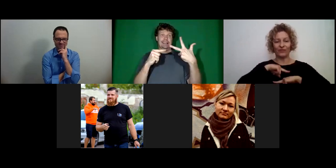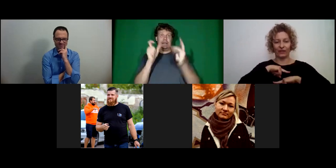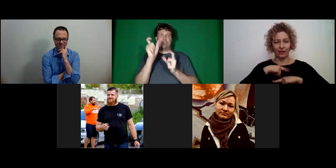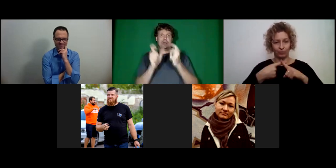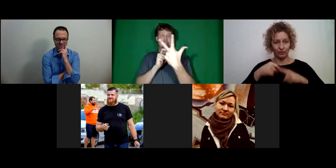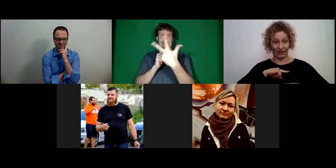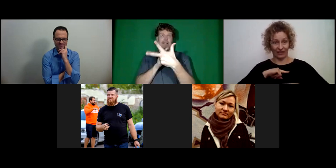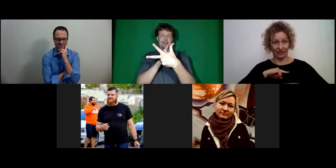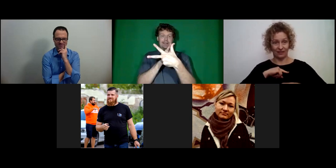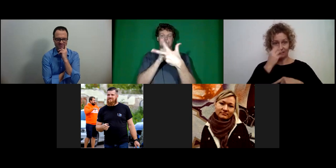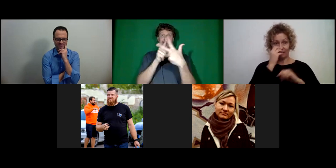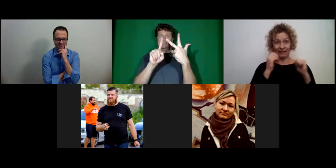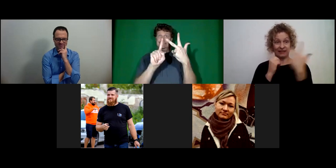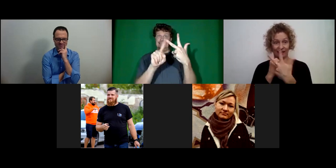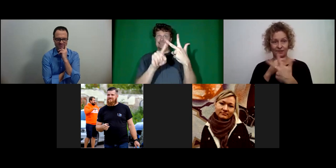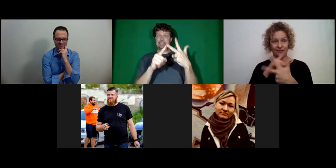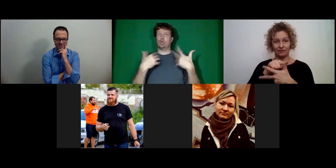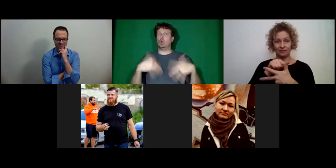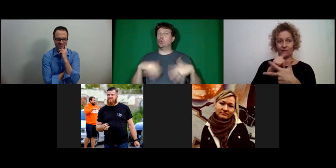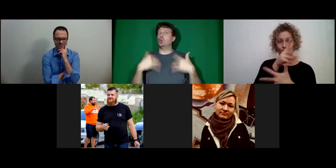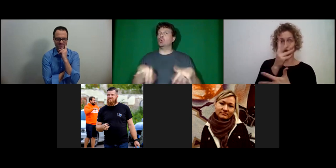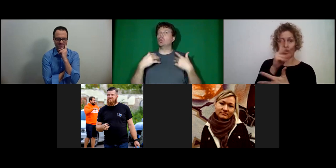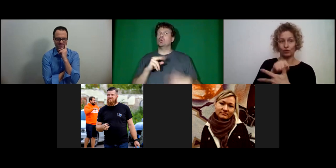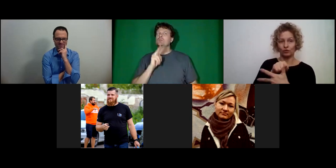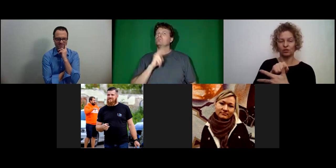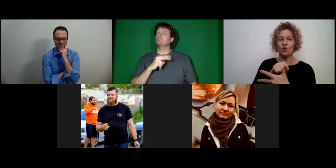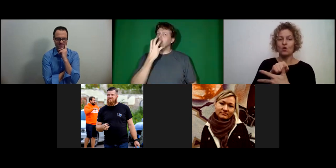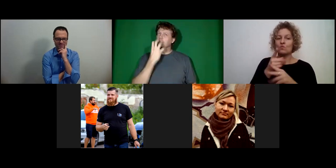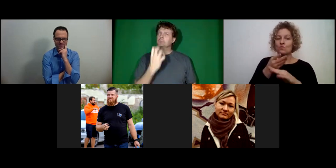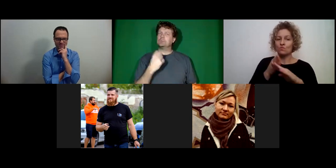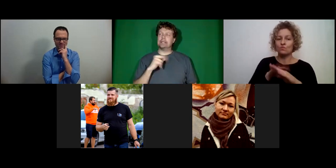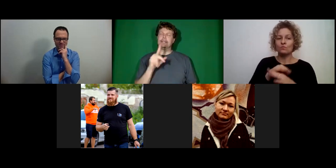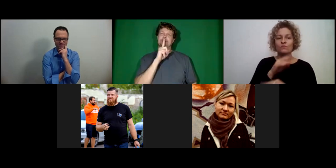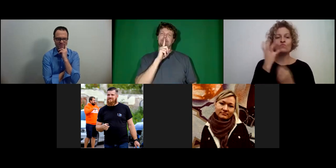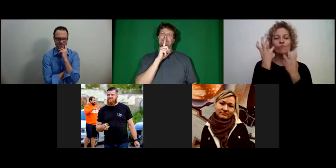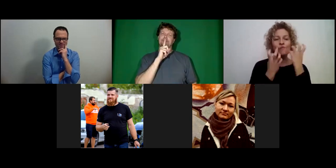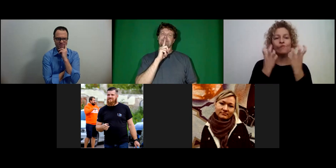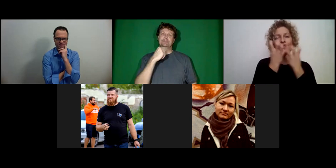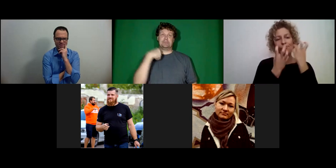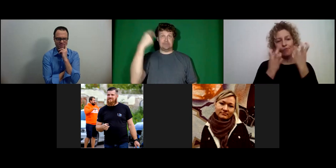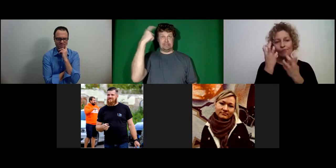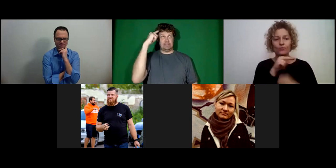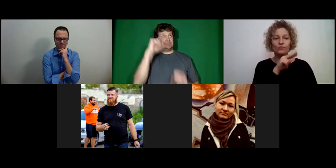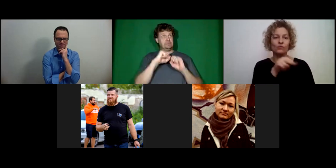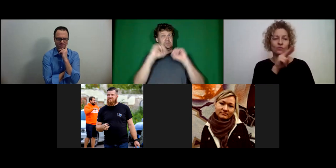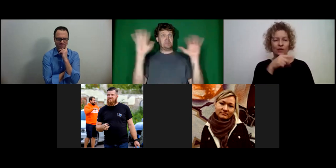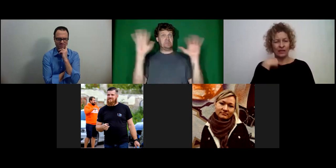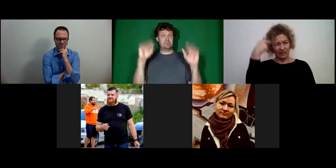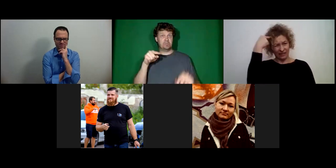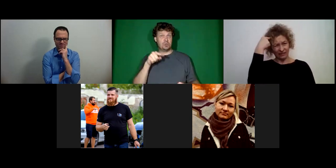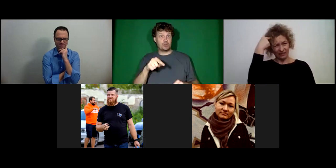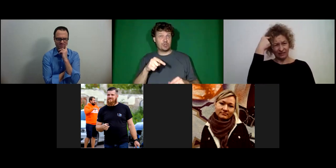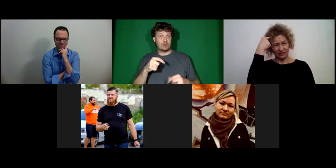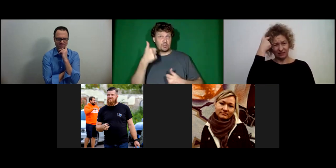semifinals, there are actually 3 of us, and the 3rd one was really upset when they